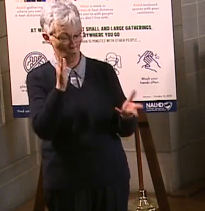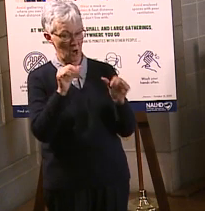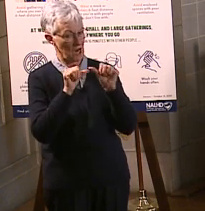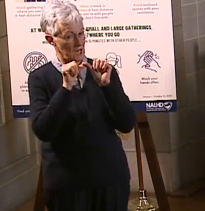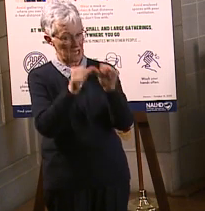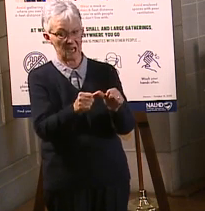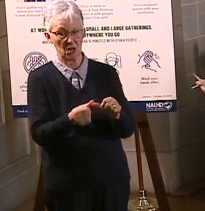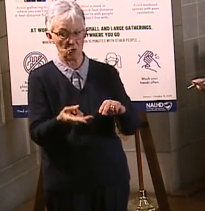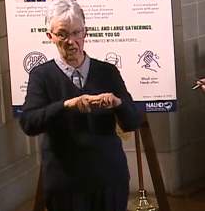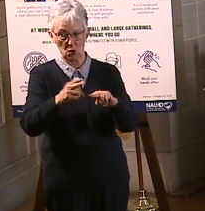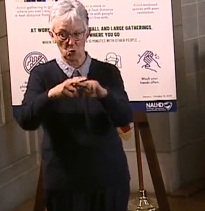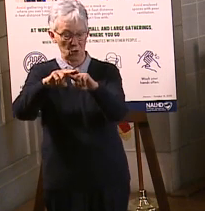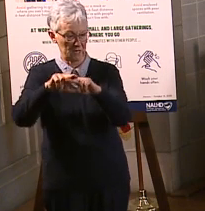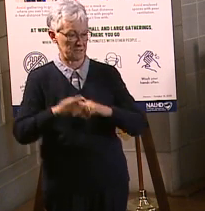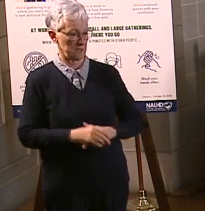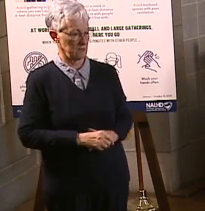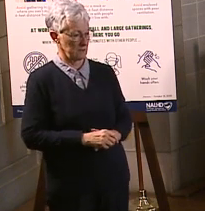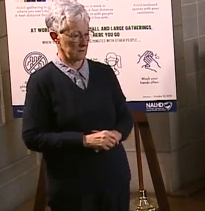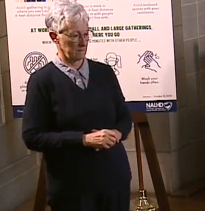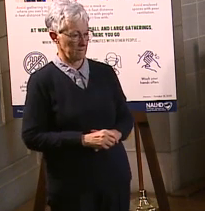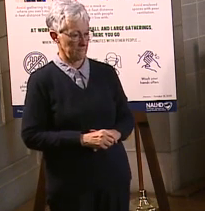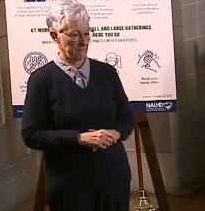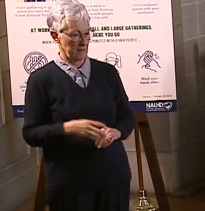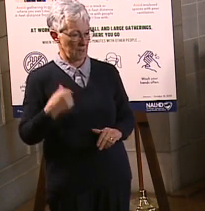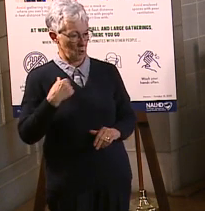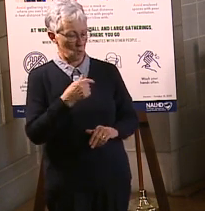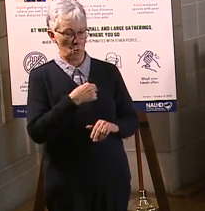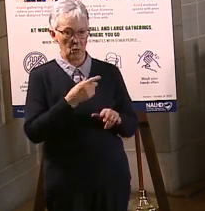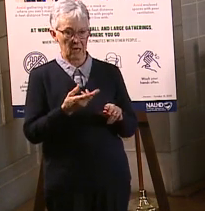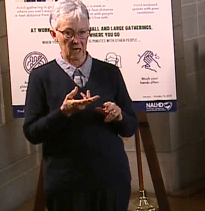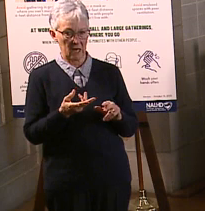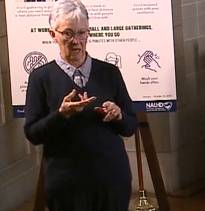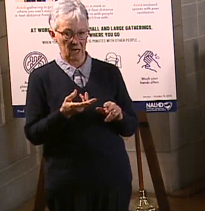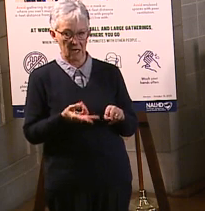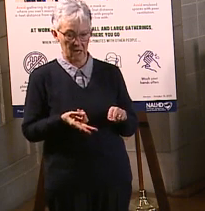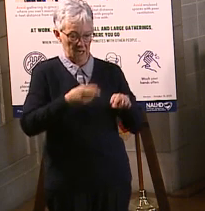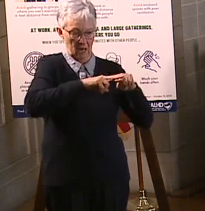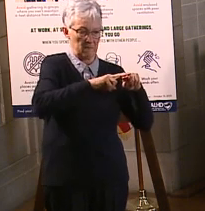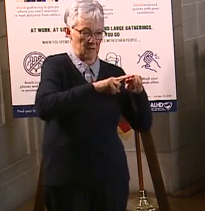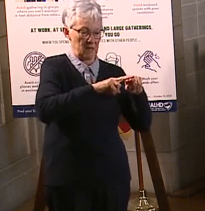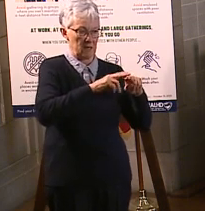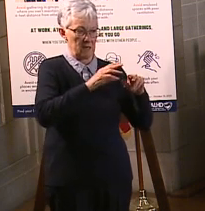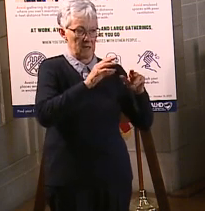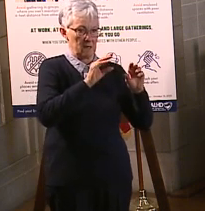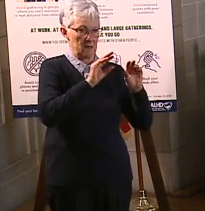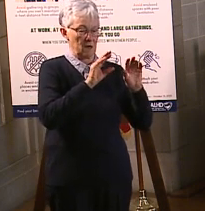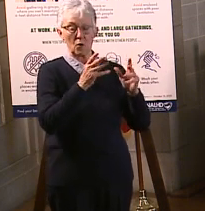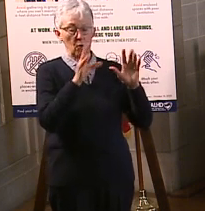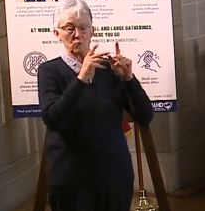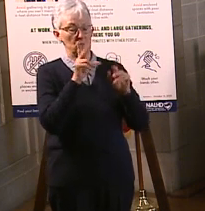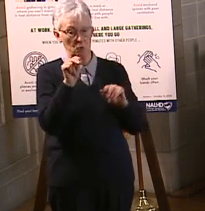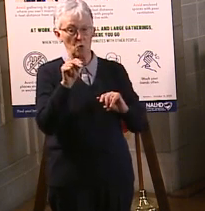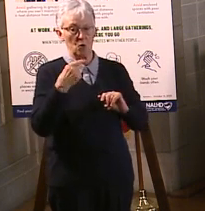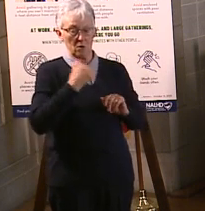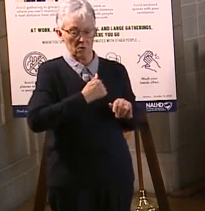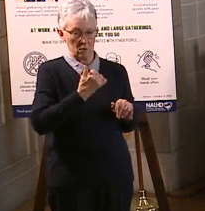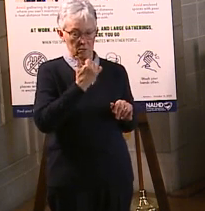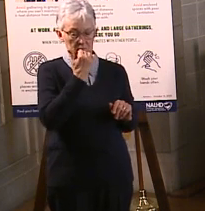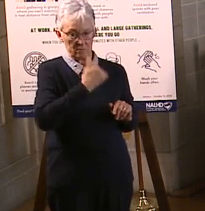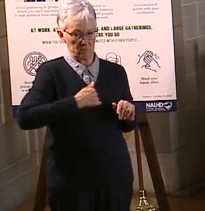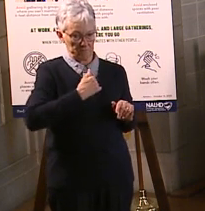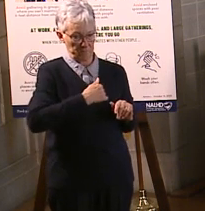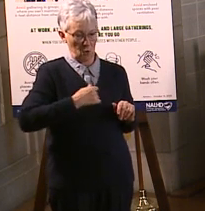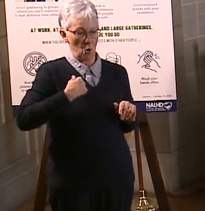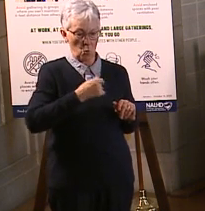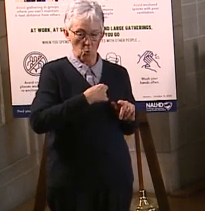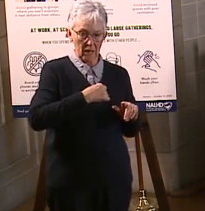had mentioned, we do update the allocations coming into the state on a weekly basis. So on Sunday, we updated all the numbers